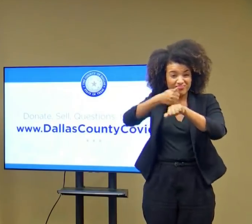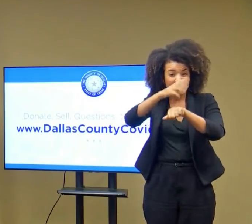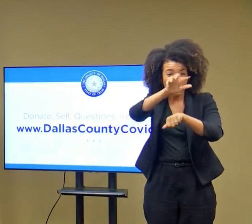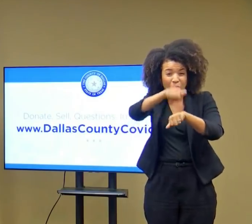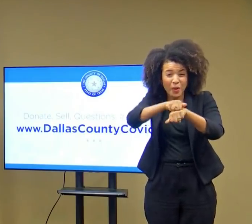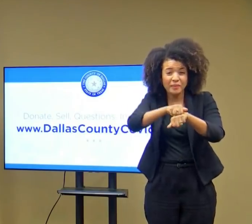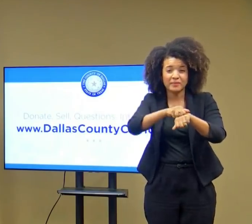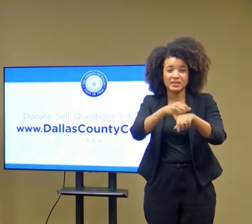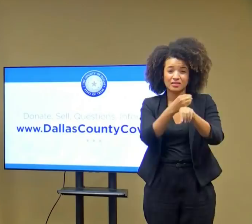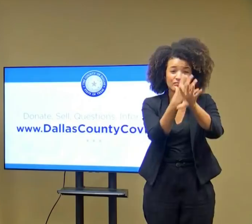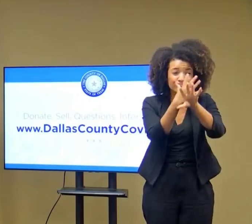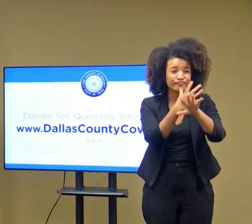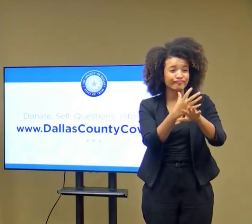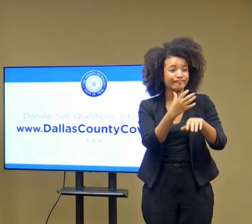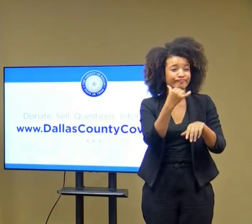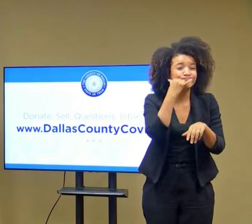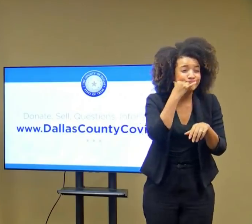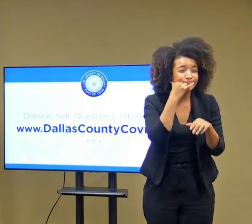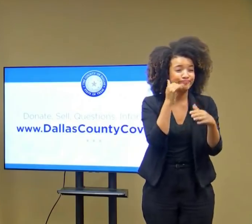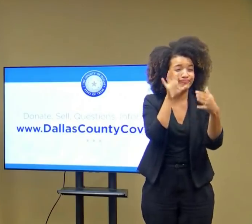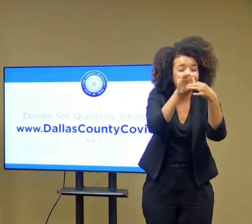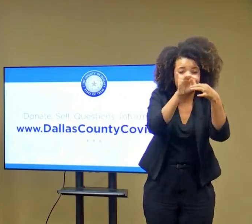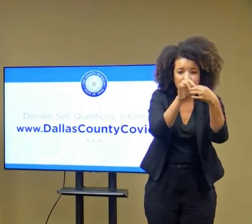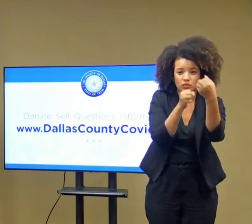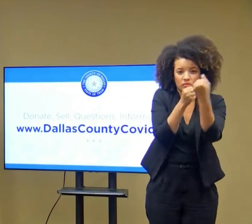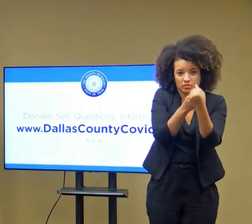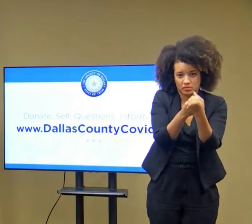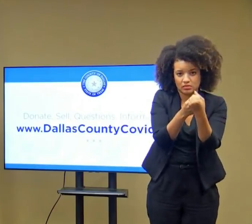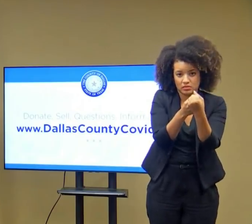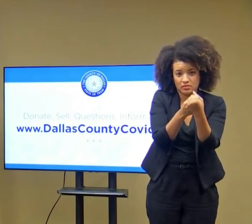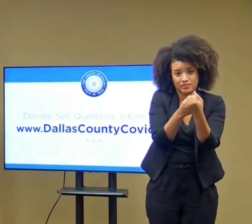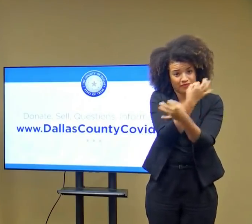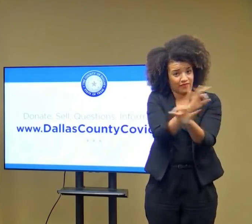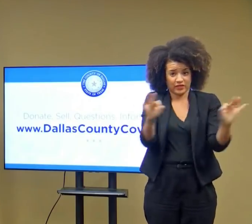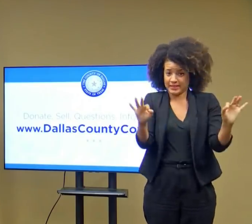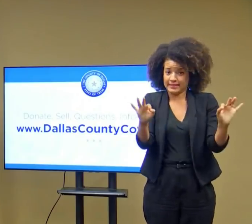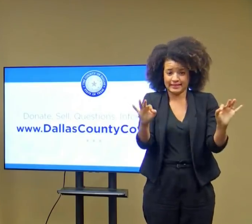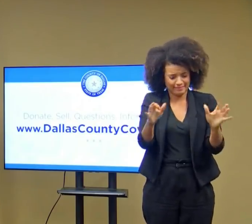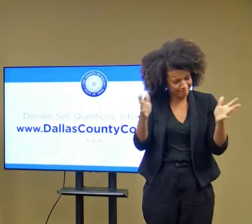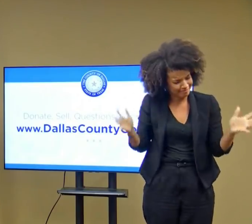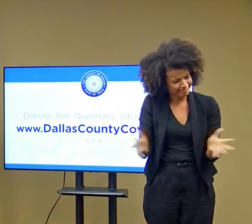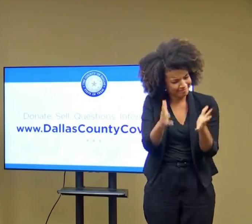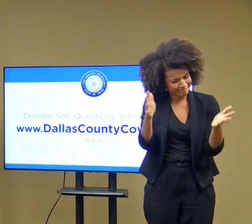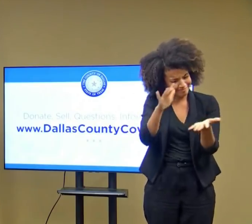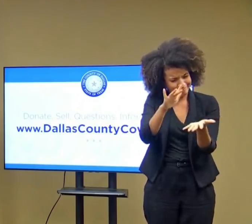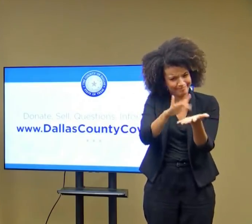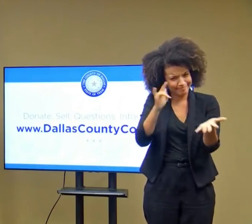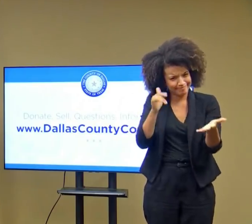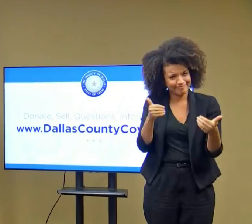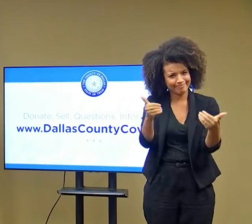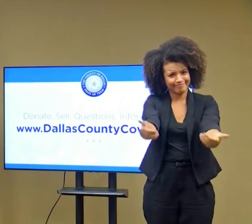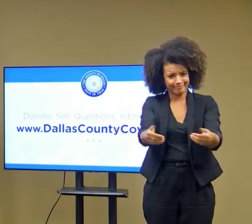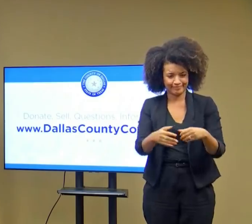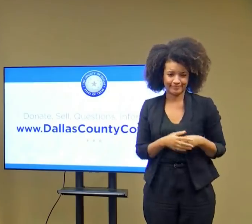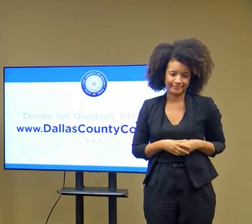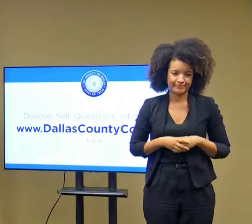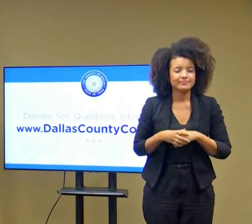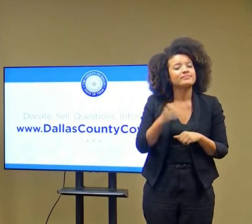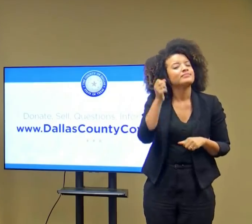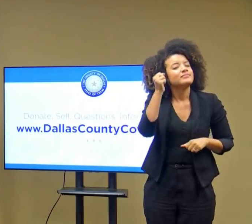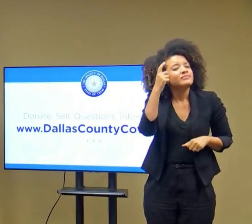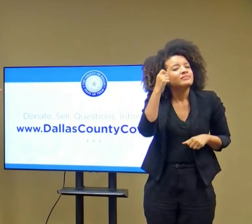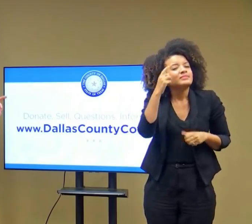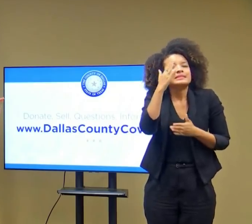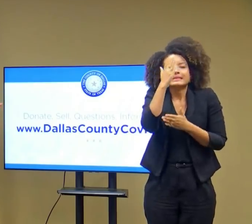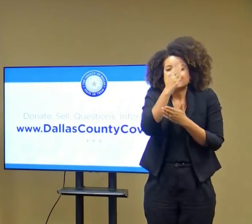Those services are free to you, and we want to encourage people to use them. We are having some technical